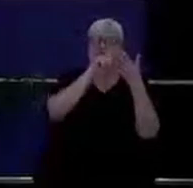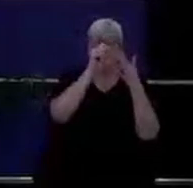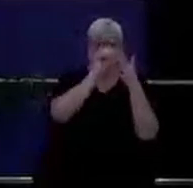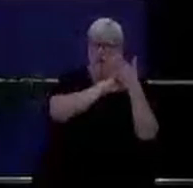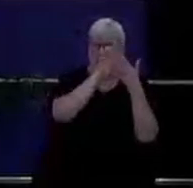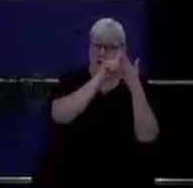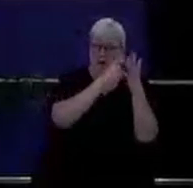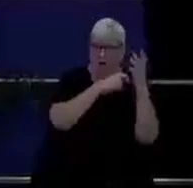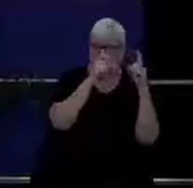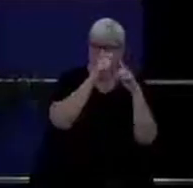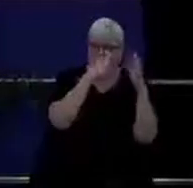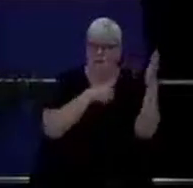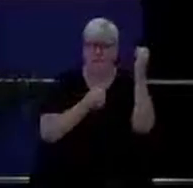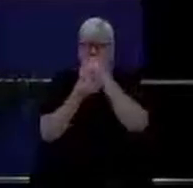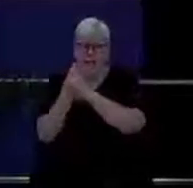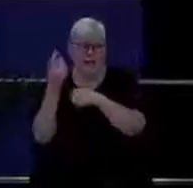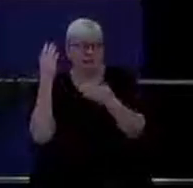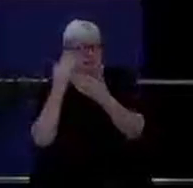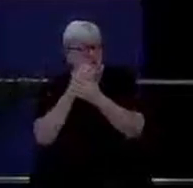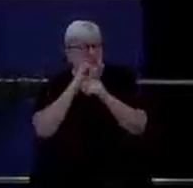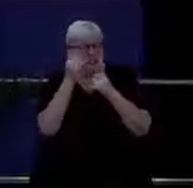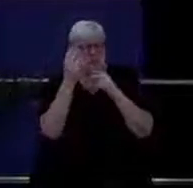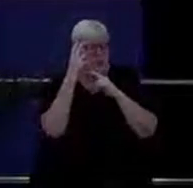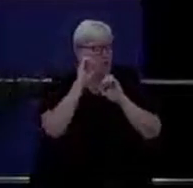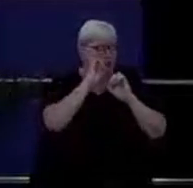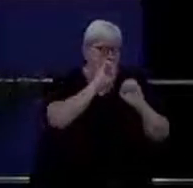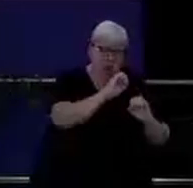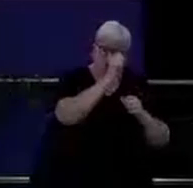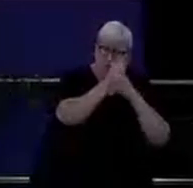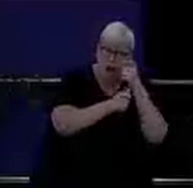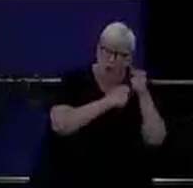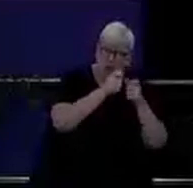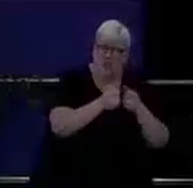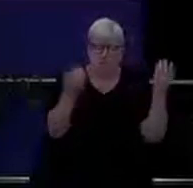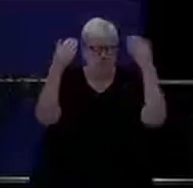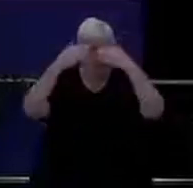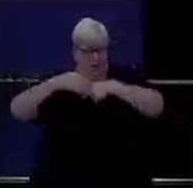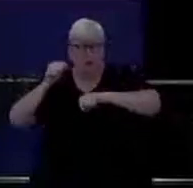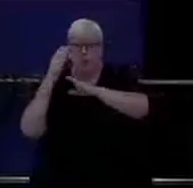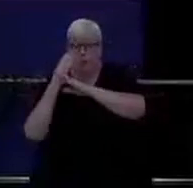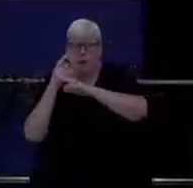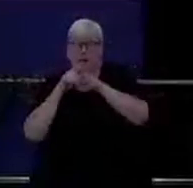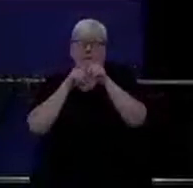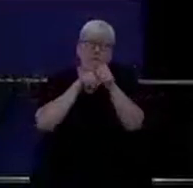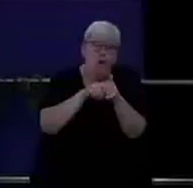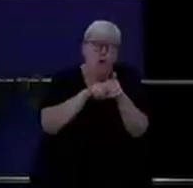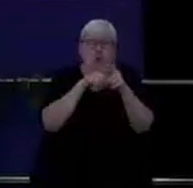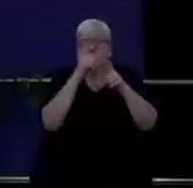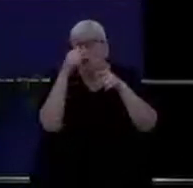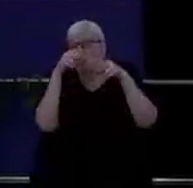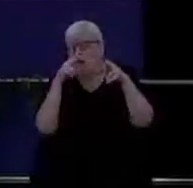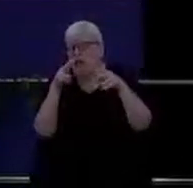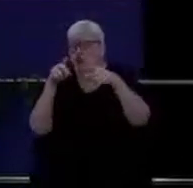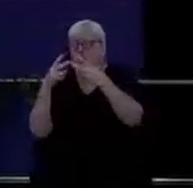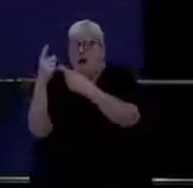looking specifically at Shepherd's life and work. Sometimes, as tonight, it's looking at work which follows in one way or another in